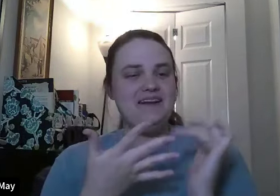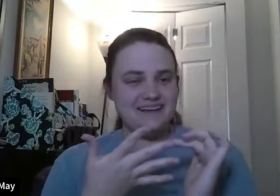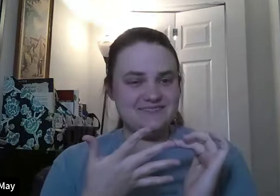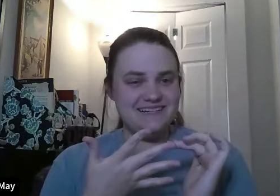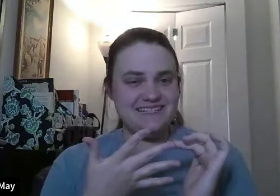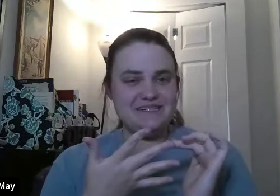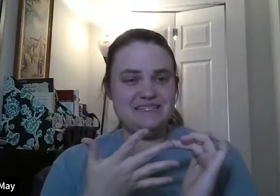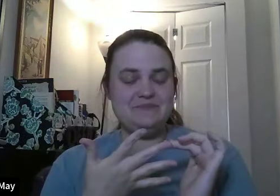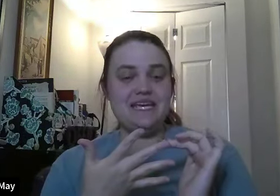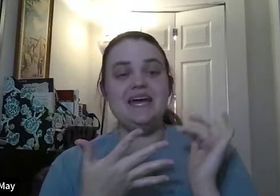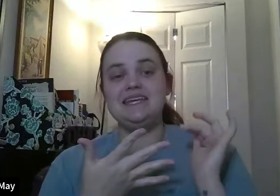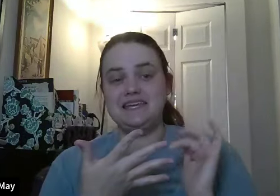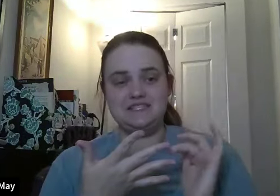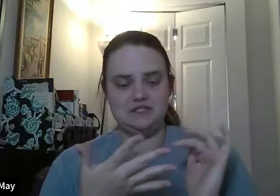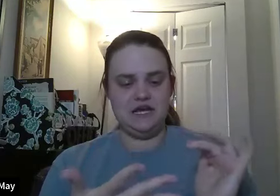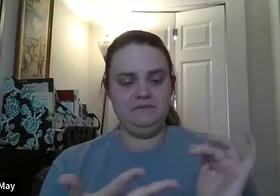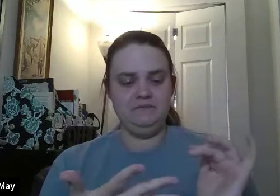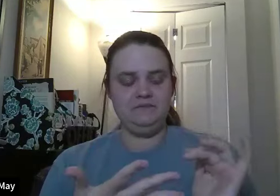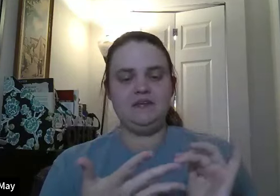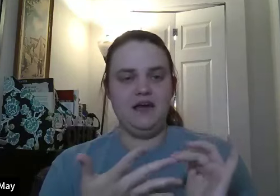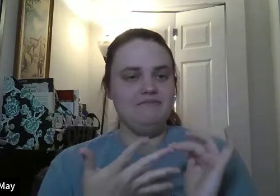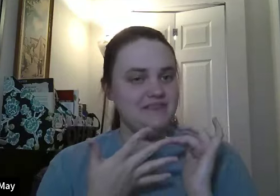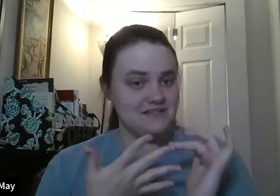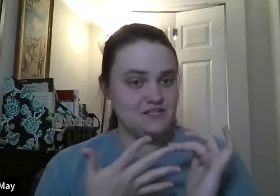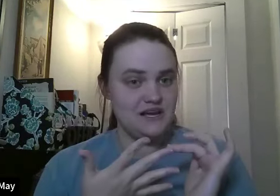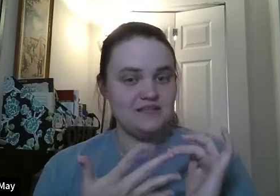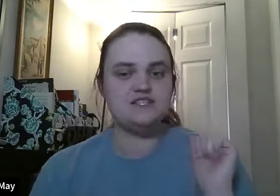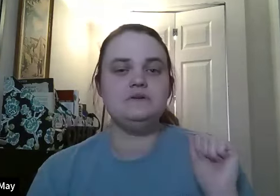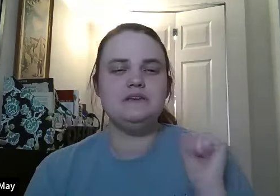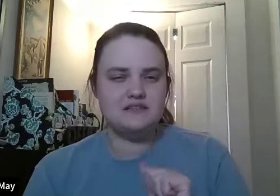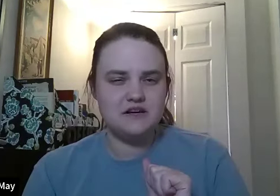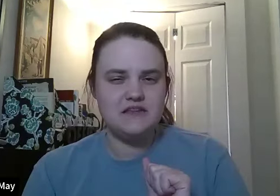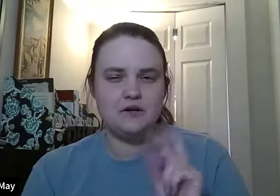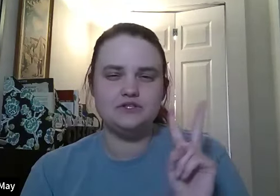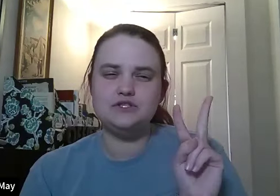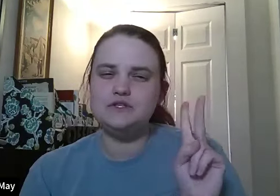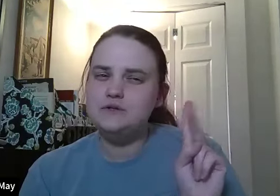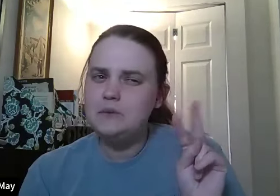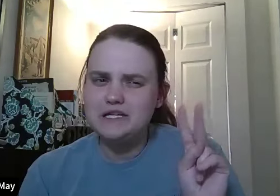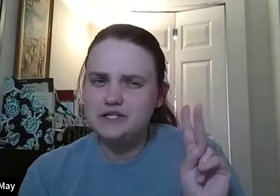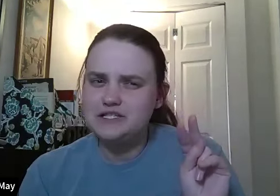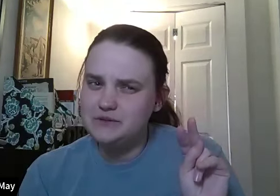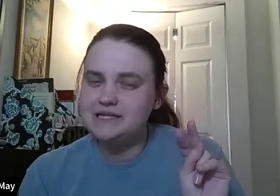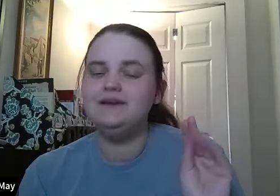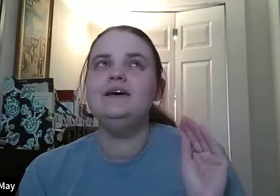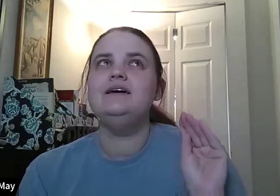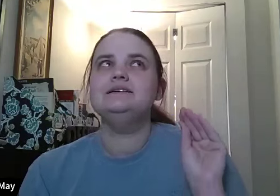next one is going to be yesterday. Yeah, yesterday. So yesterday, there are 2 ways you can do it.